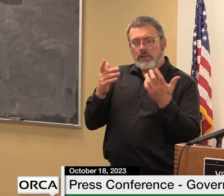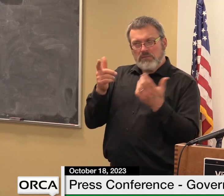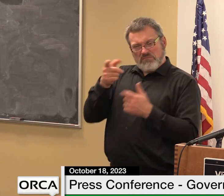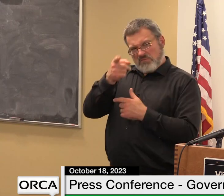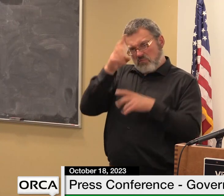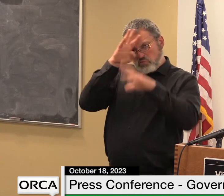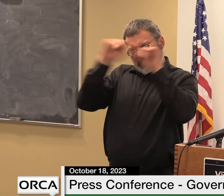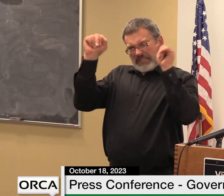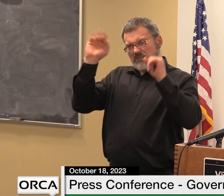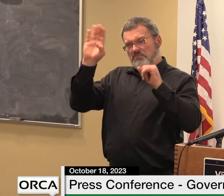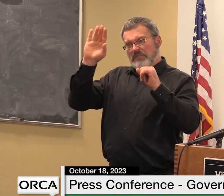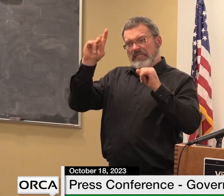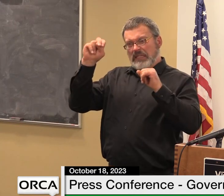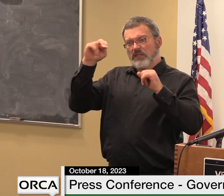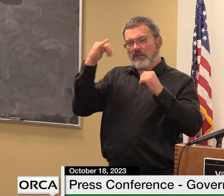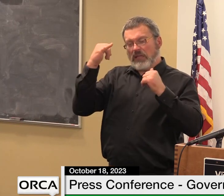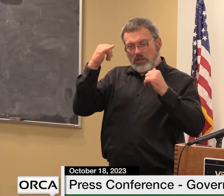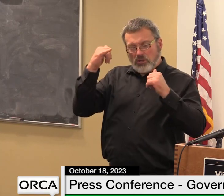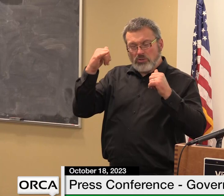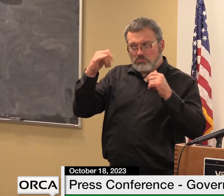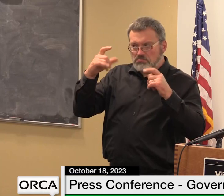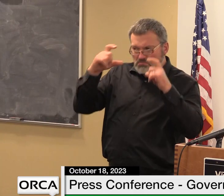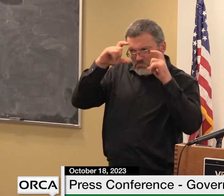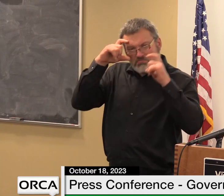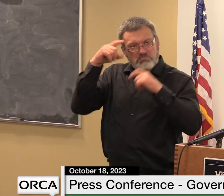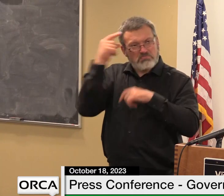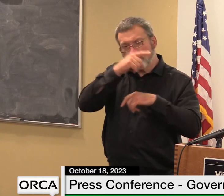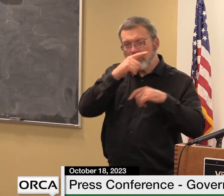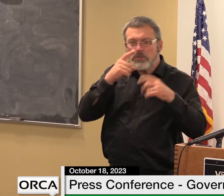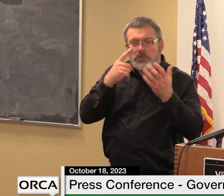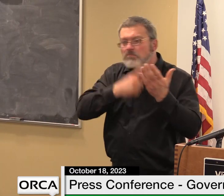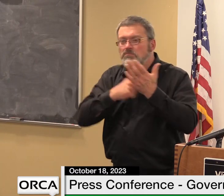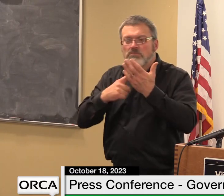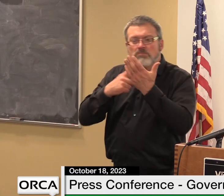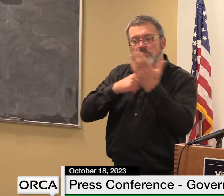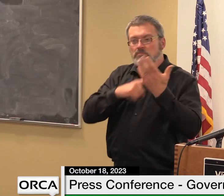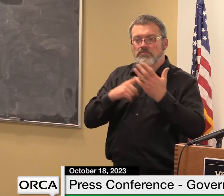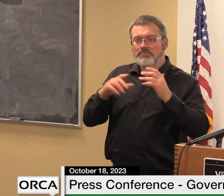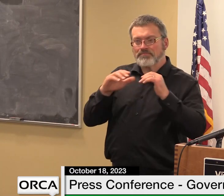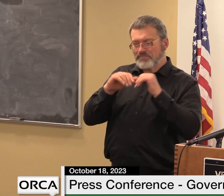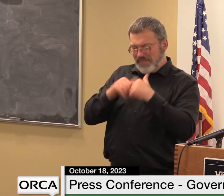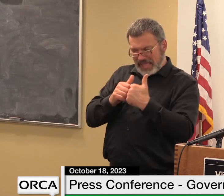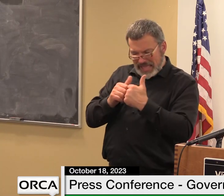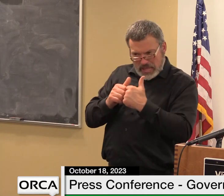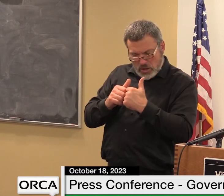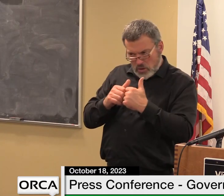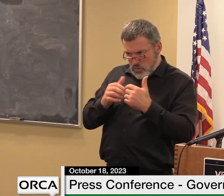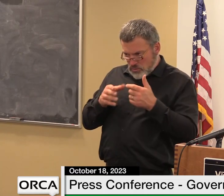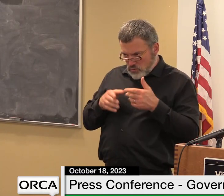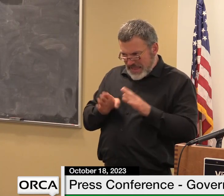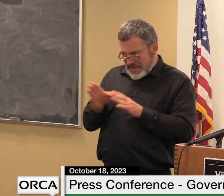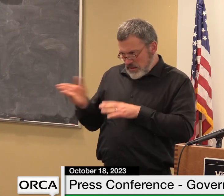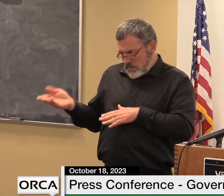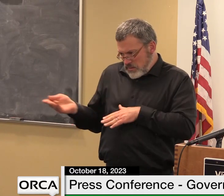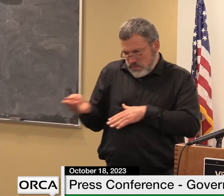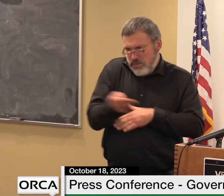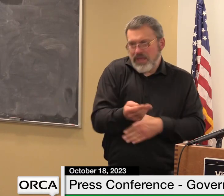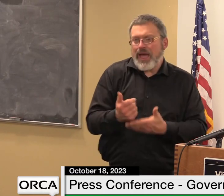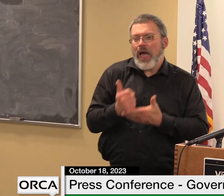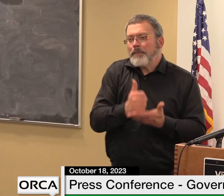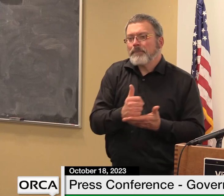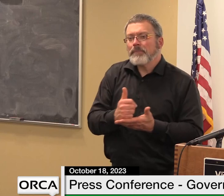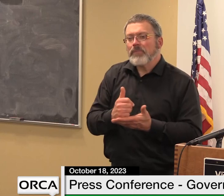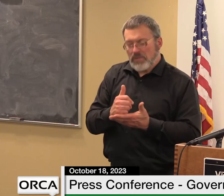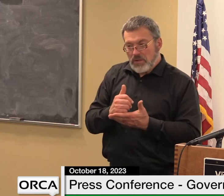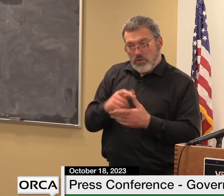this point in time, to make sure that there's an exit strategy for Palestinians. Okay.